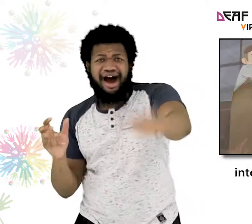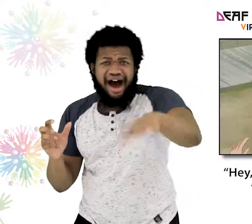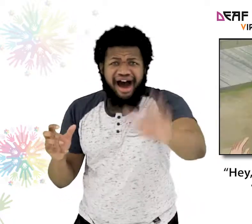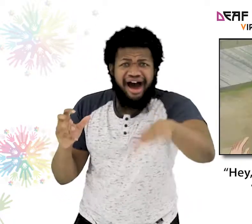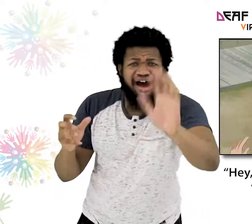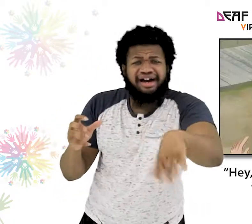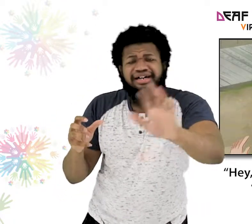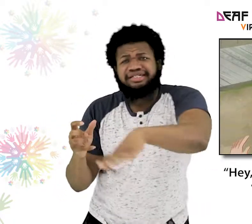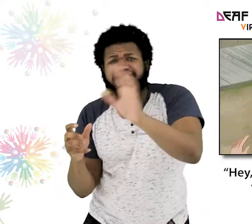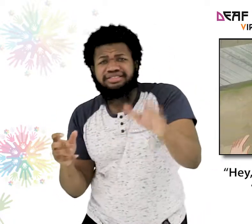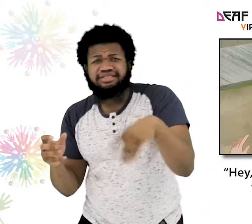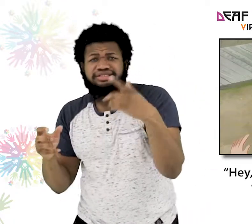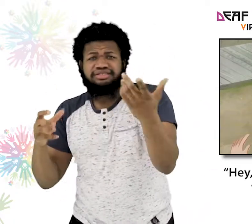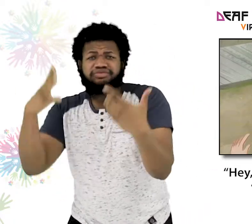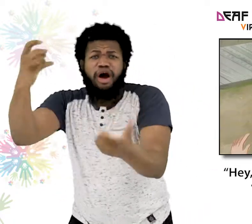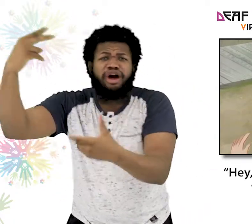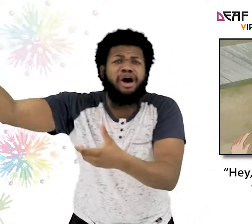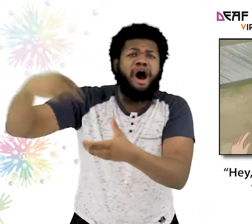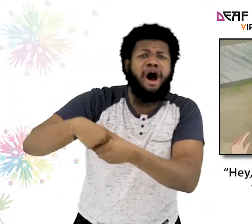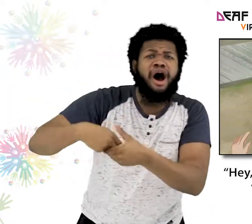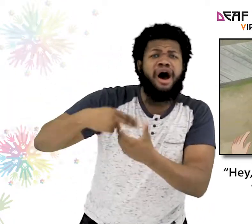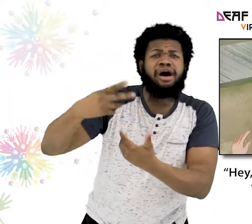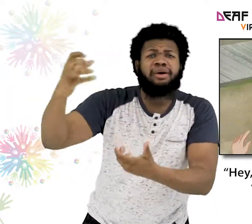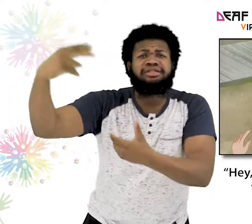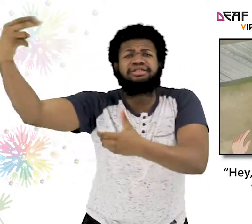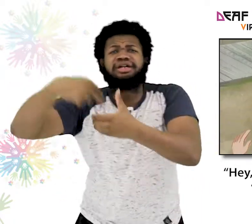Hey, kid, the player asked. Wanna join us?